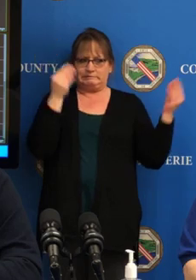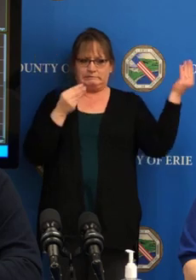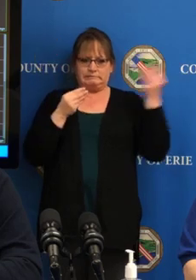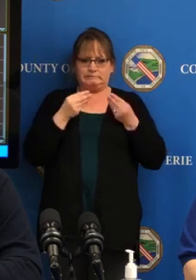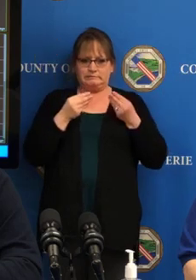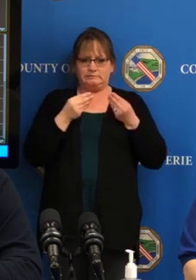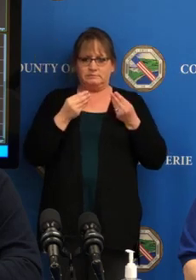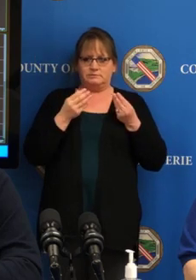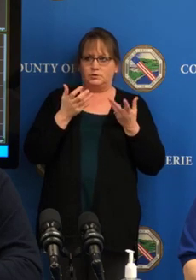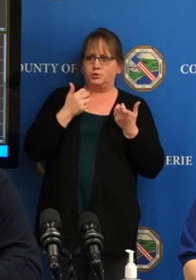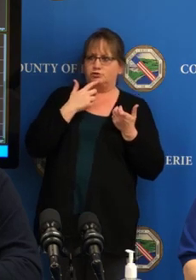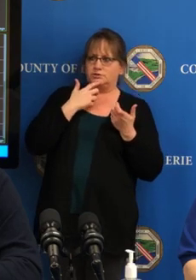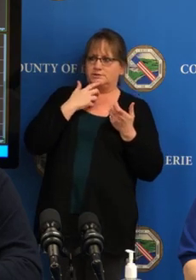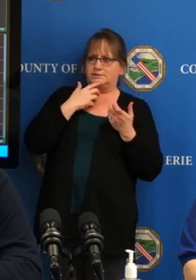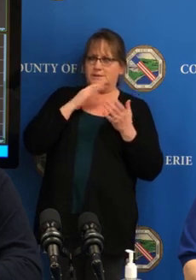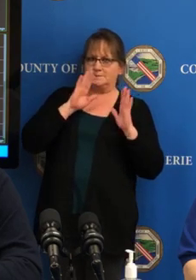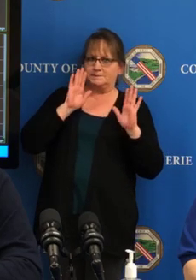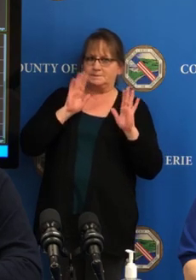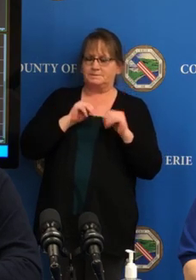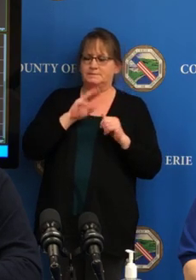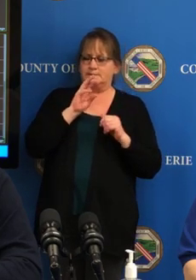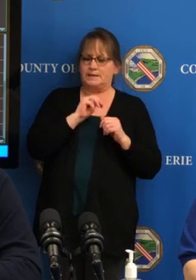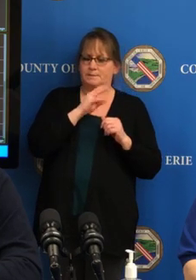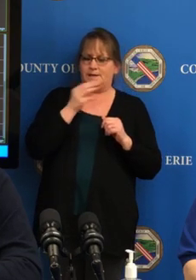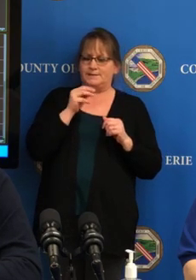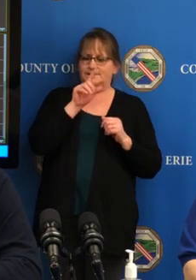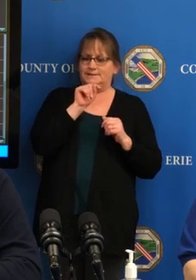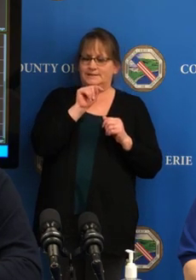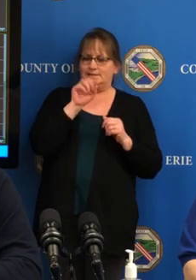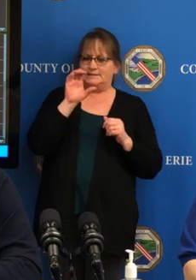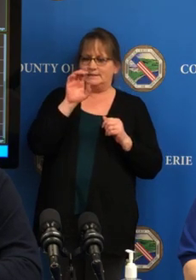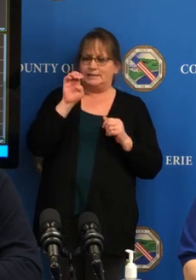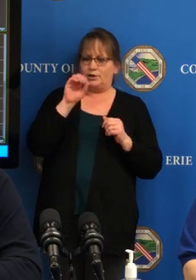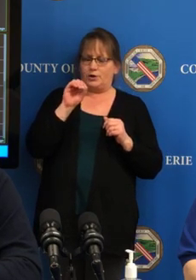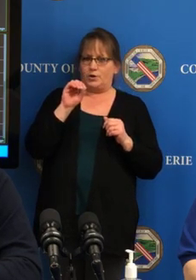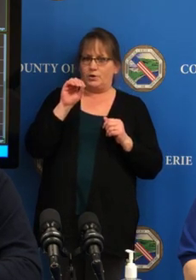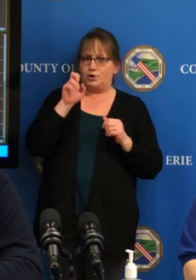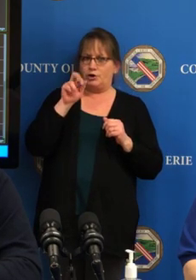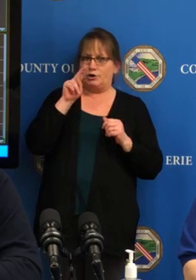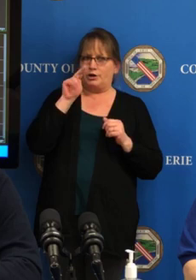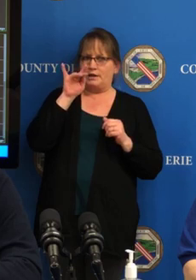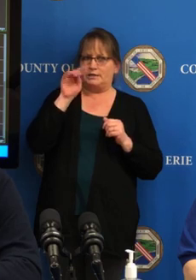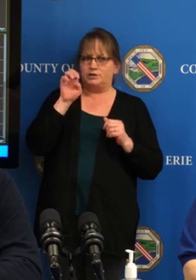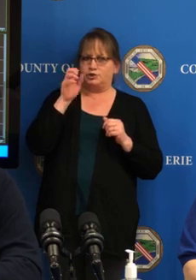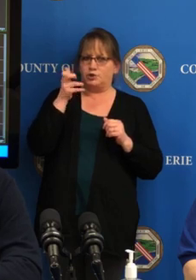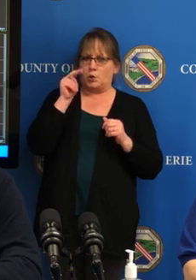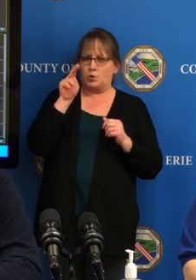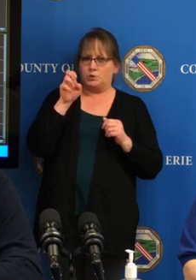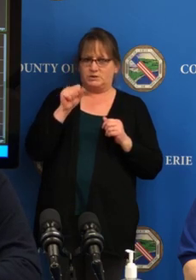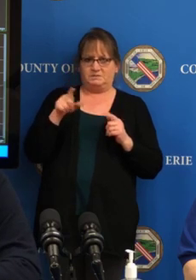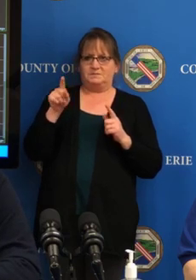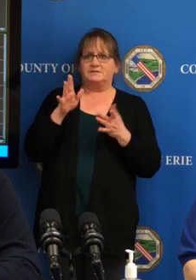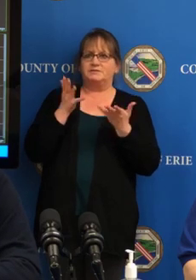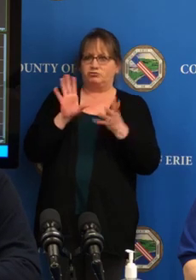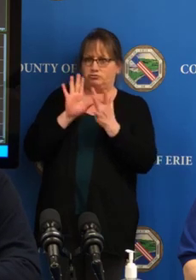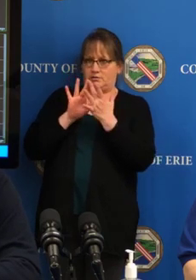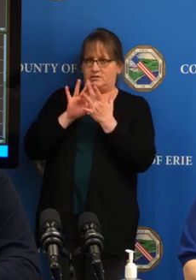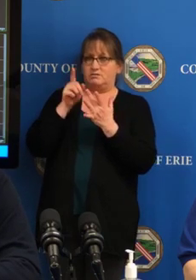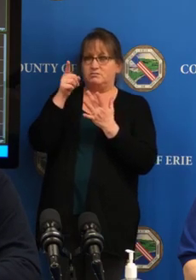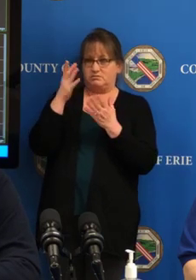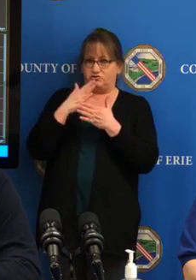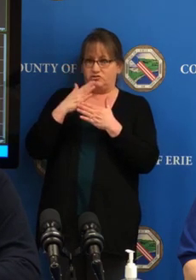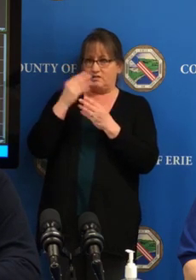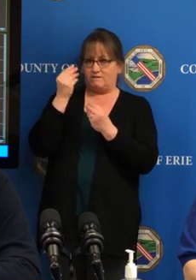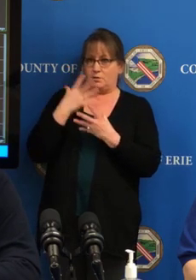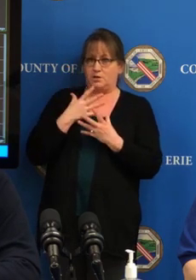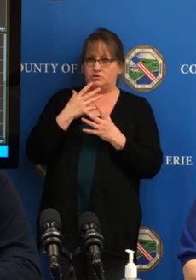to give a shout out to M&T CEO Renee Jones, who I've been in contact with. They've shared some information that they have with